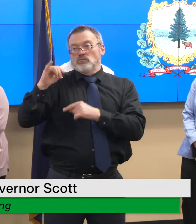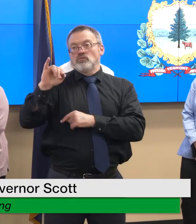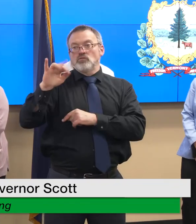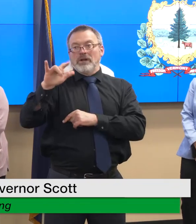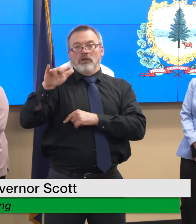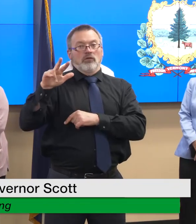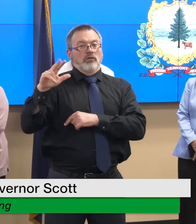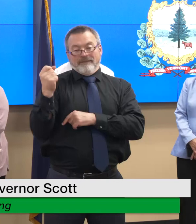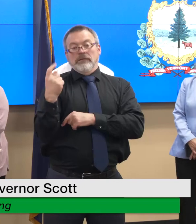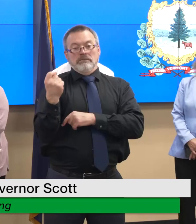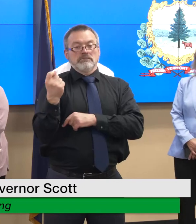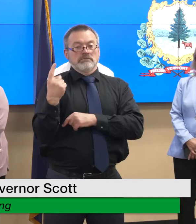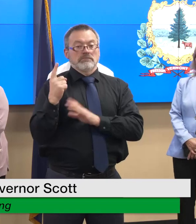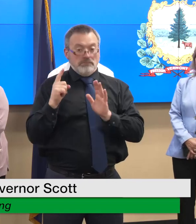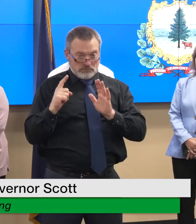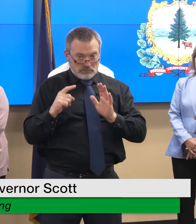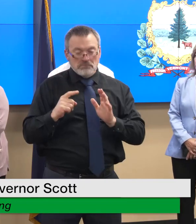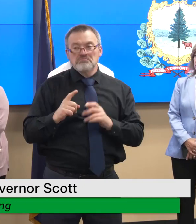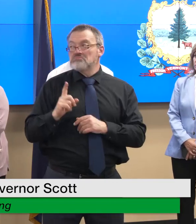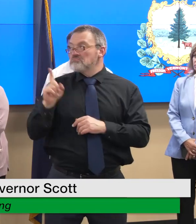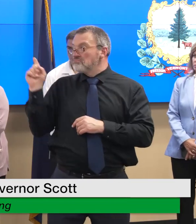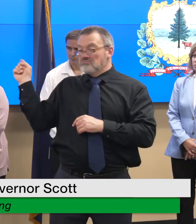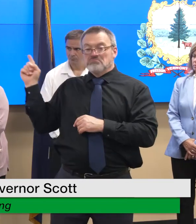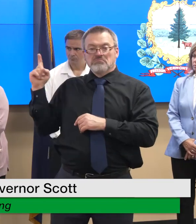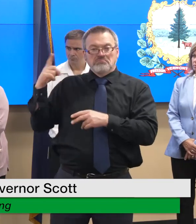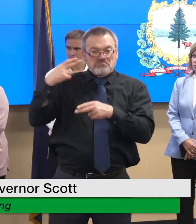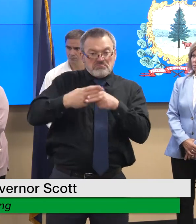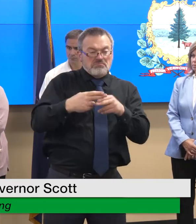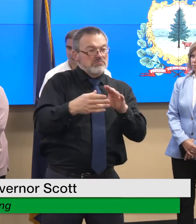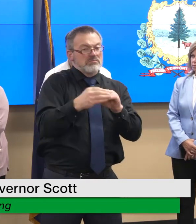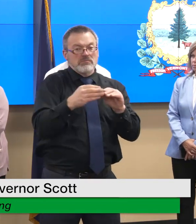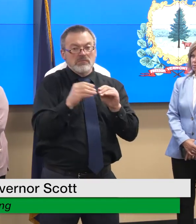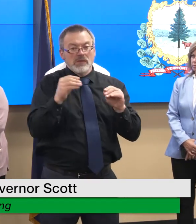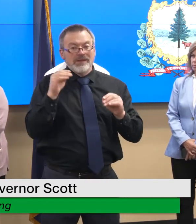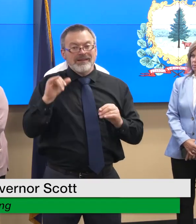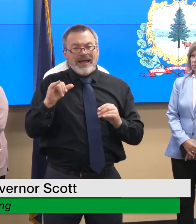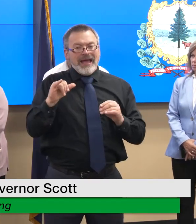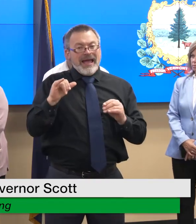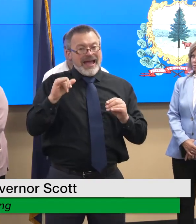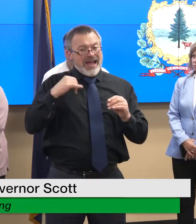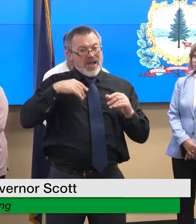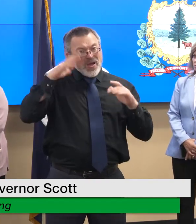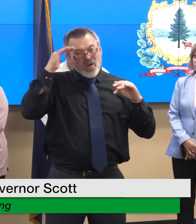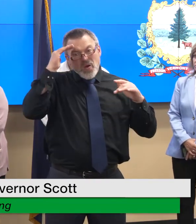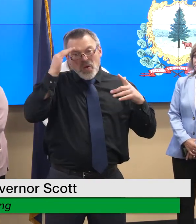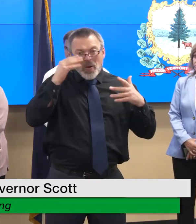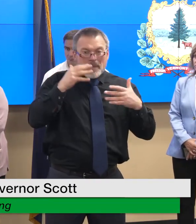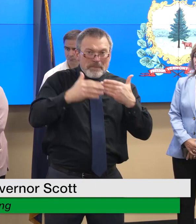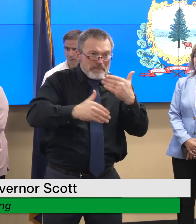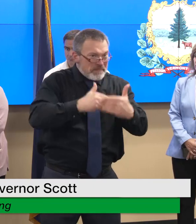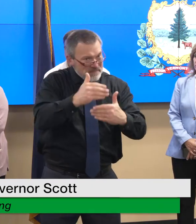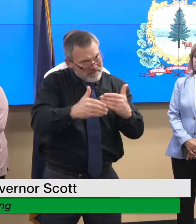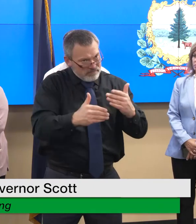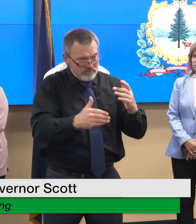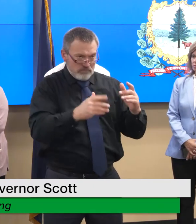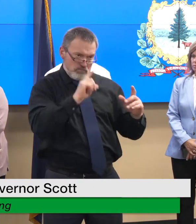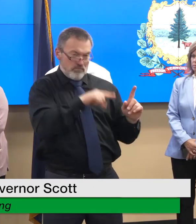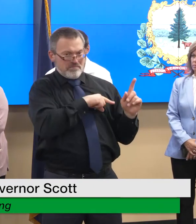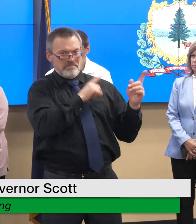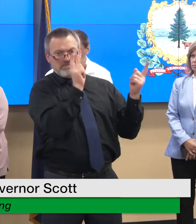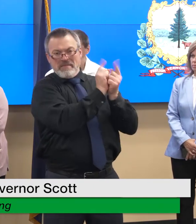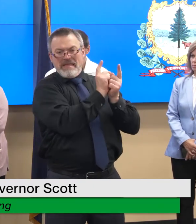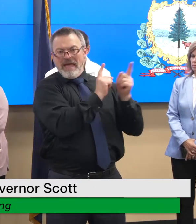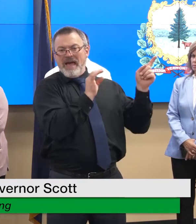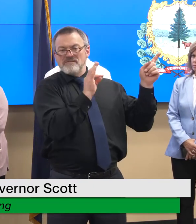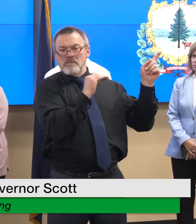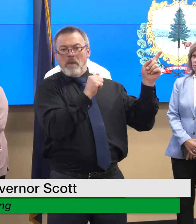As the governor mentioned, we anticipate having the complete declaration request fully submitted to FEMA Region 1 by the end of the week.